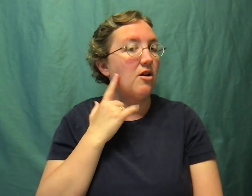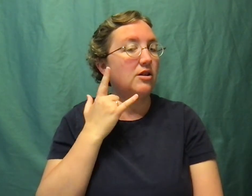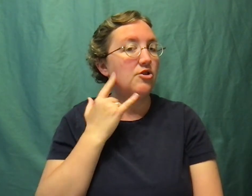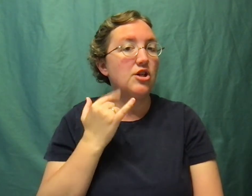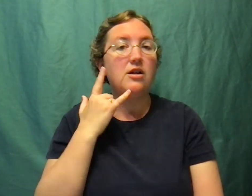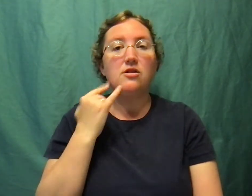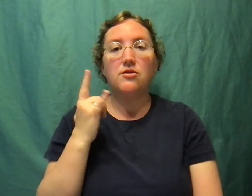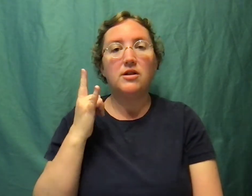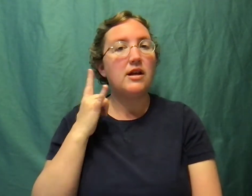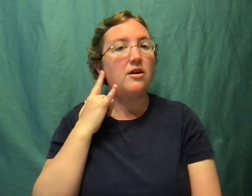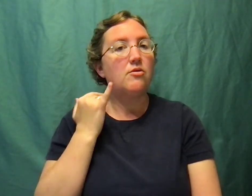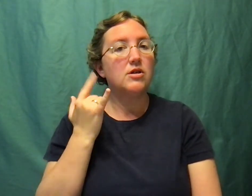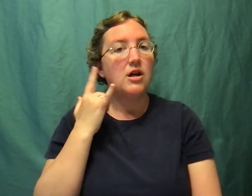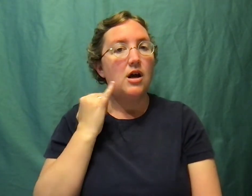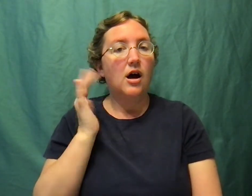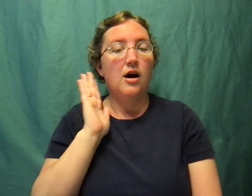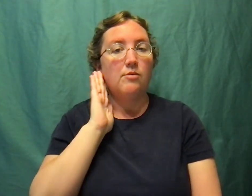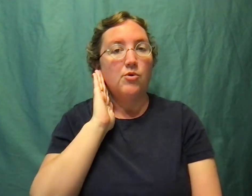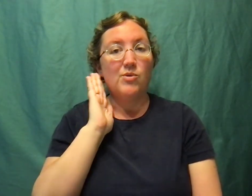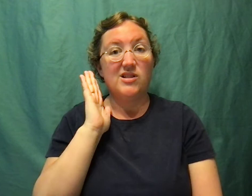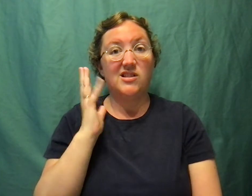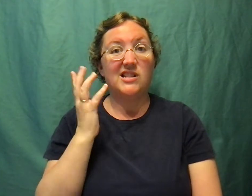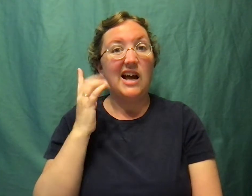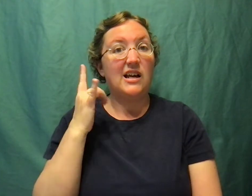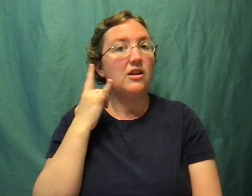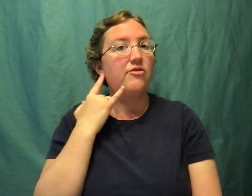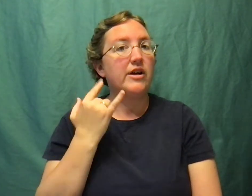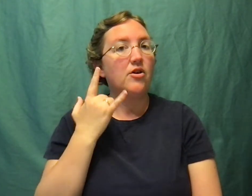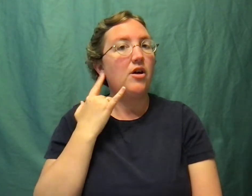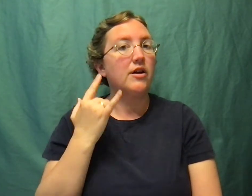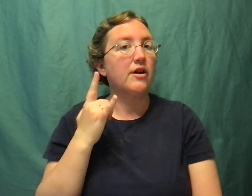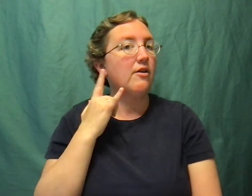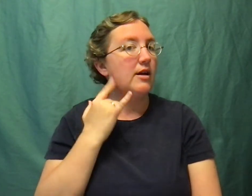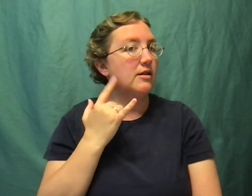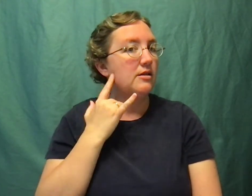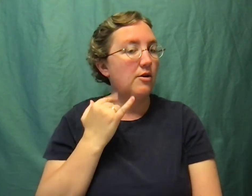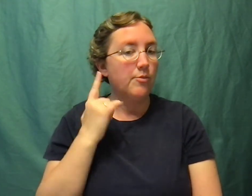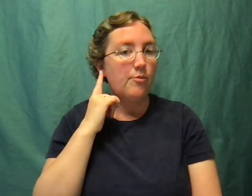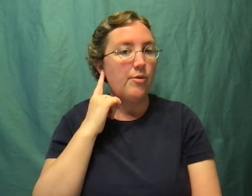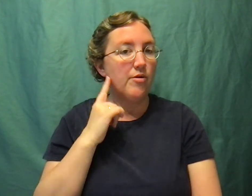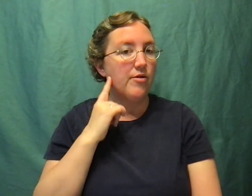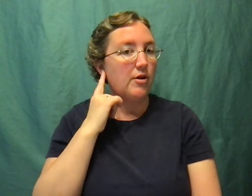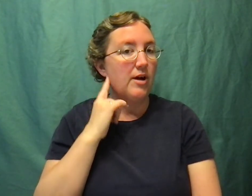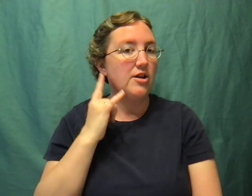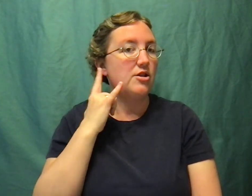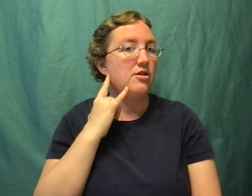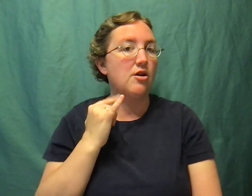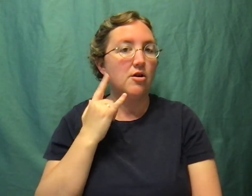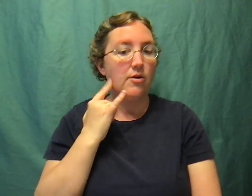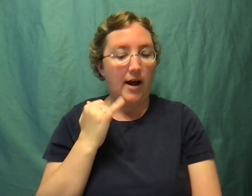their cheek so that they don't risk snagging their finger on their earring. So both locations are okay.